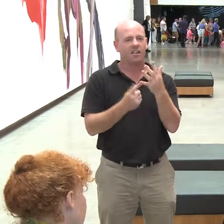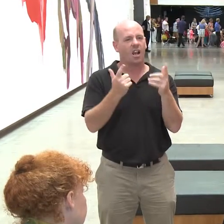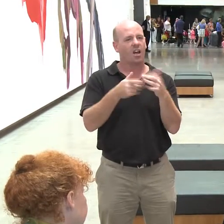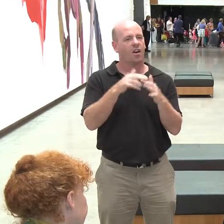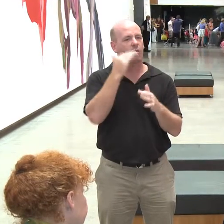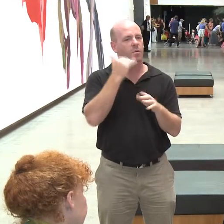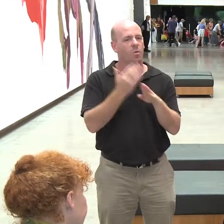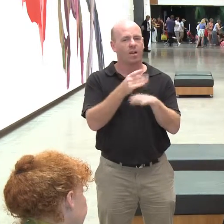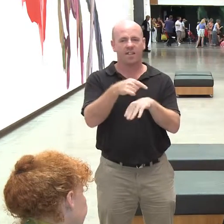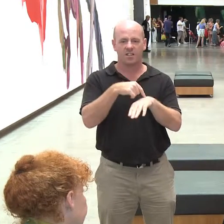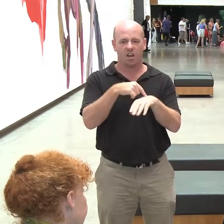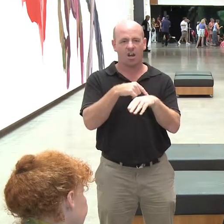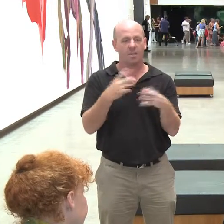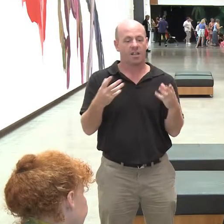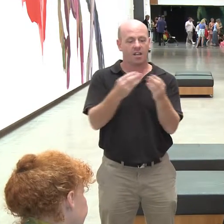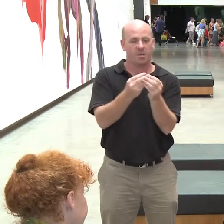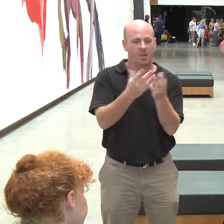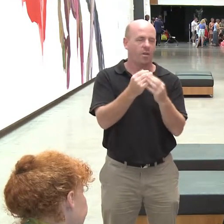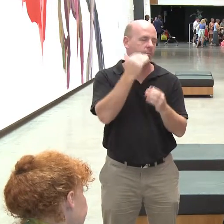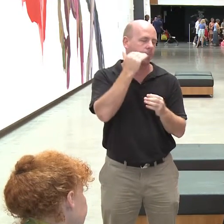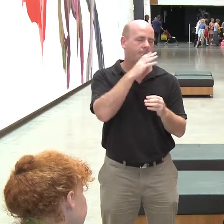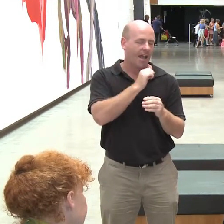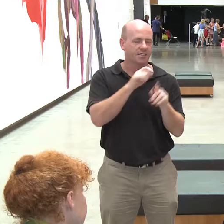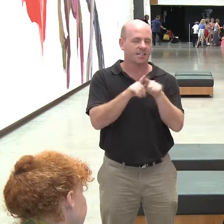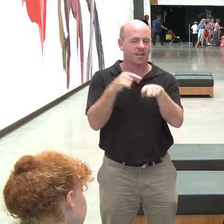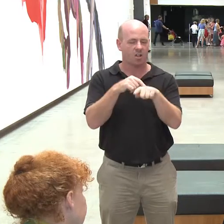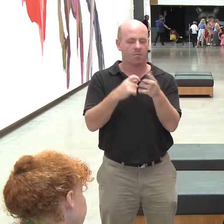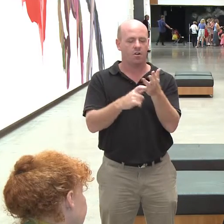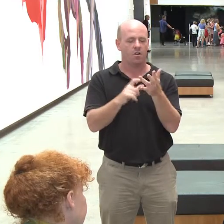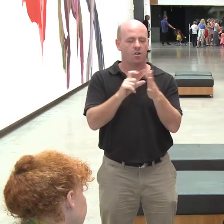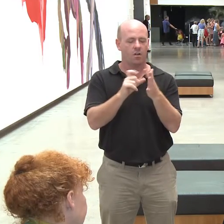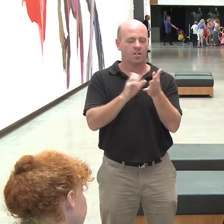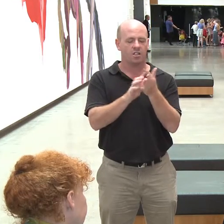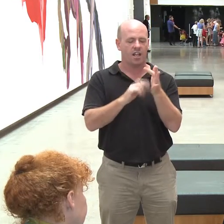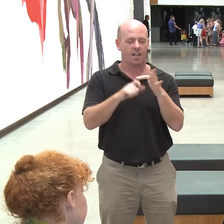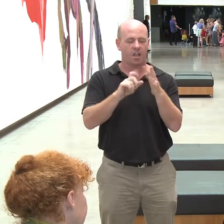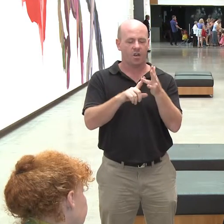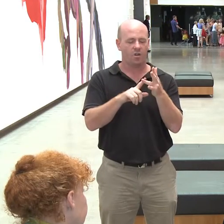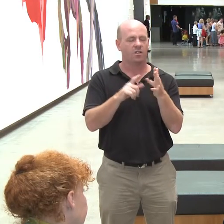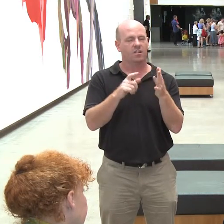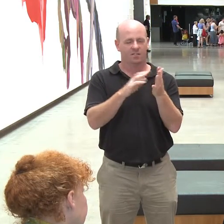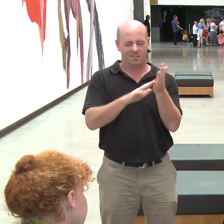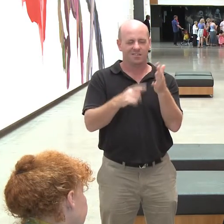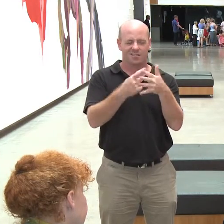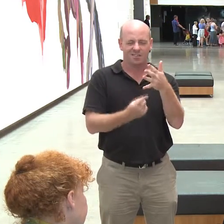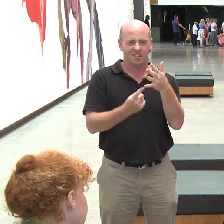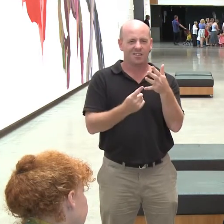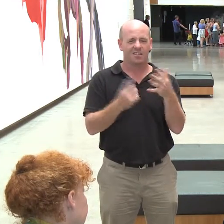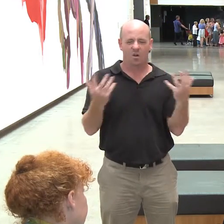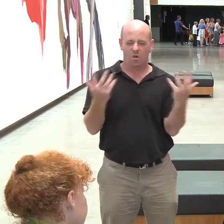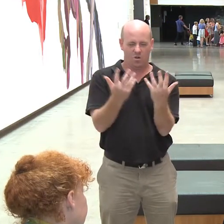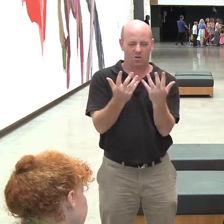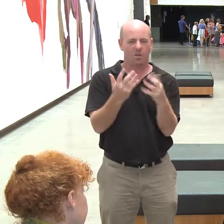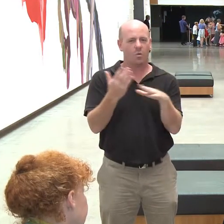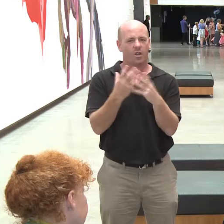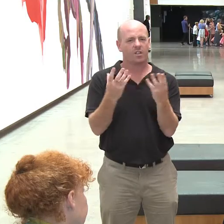then in combination with obviously a lot of male artists that, you know, Rodchenko, Malevich, who were all working